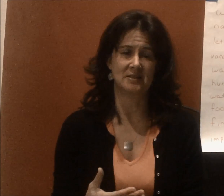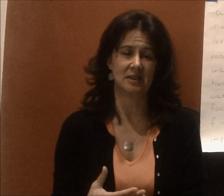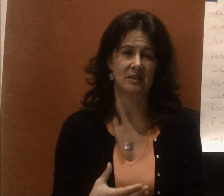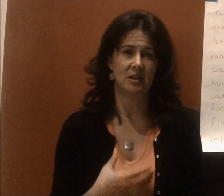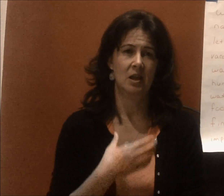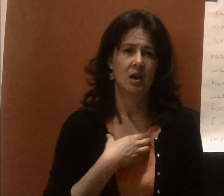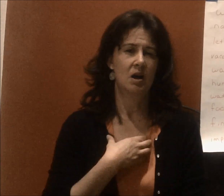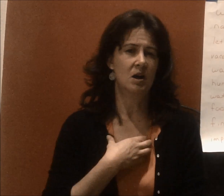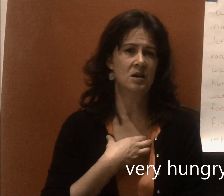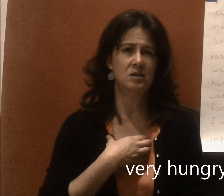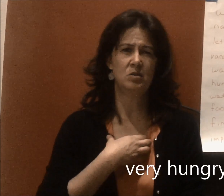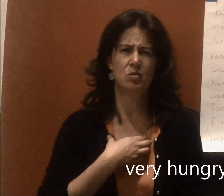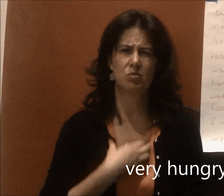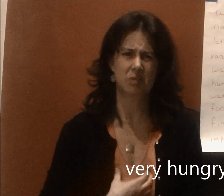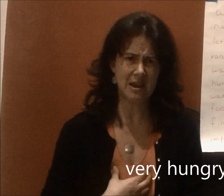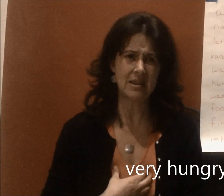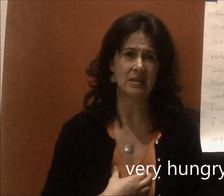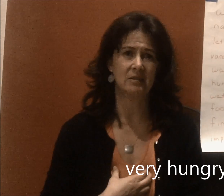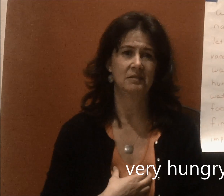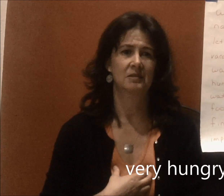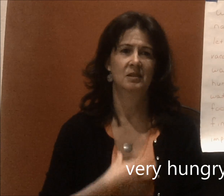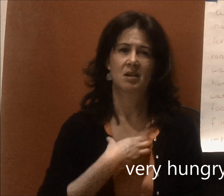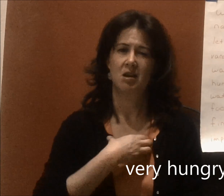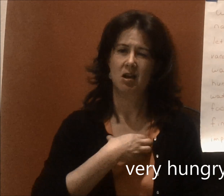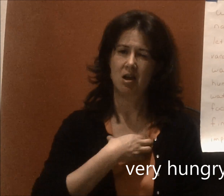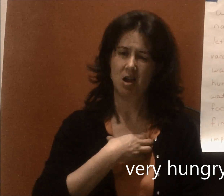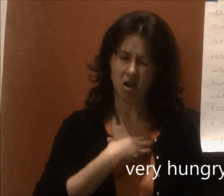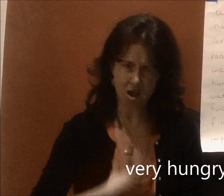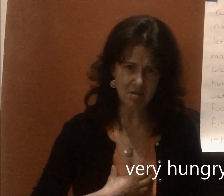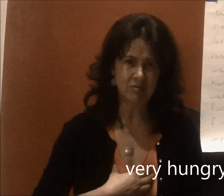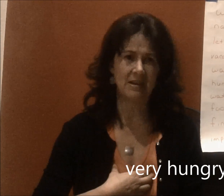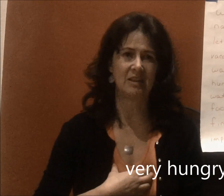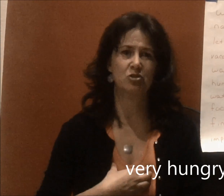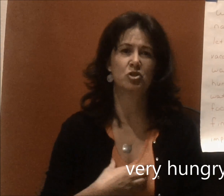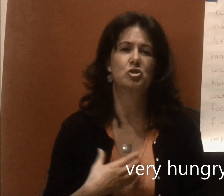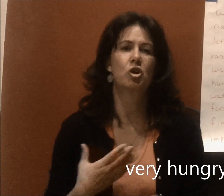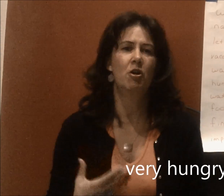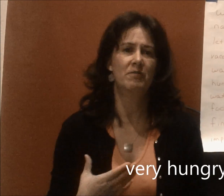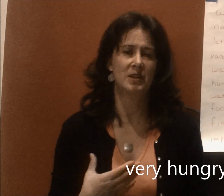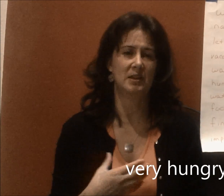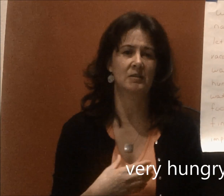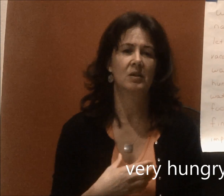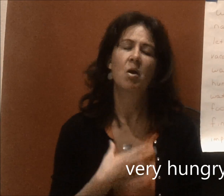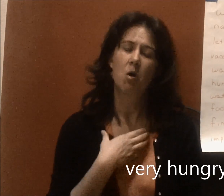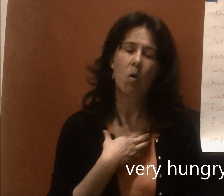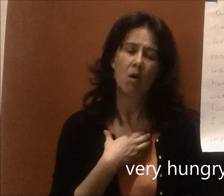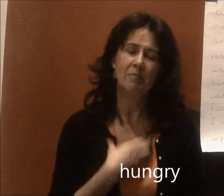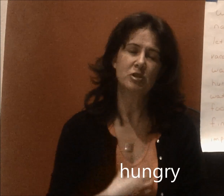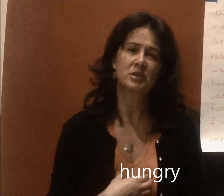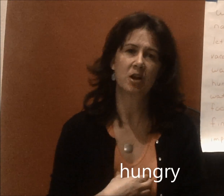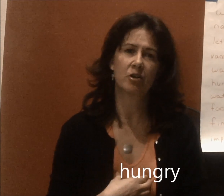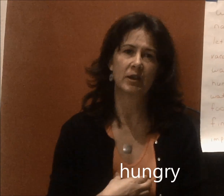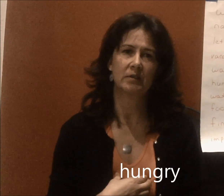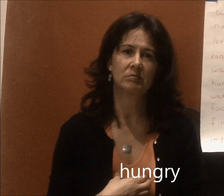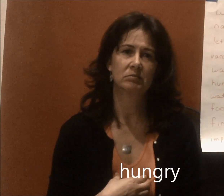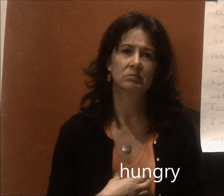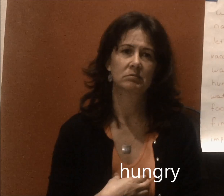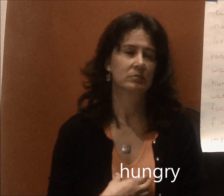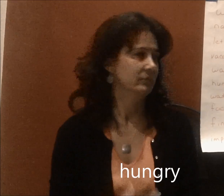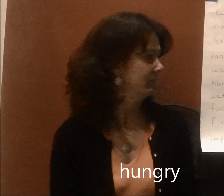it. Hungry. Hungry, like you're starving. Or I'm just hungry.